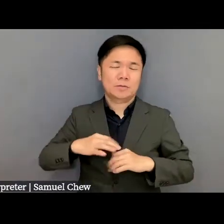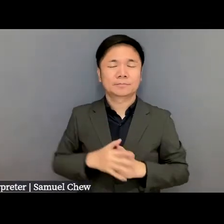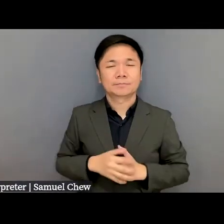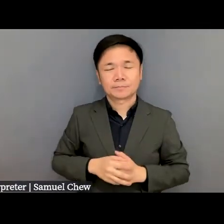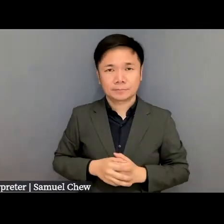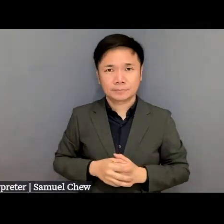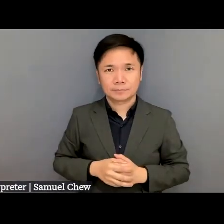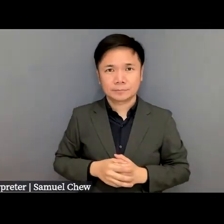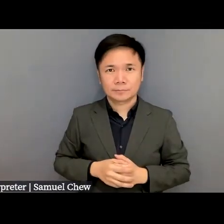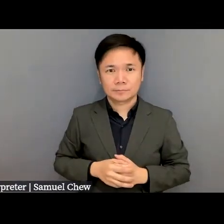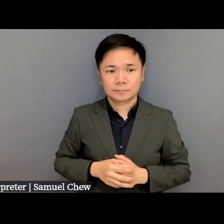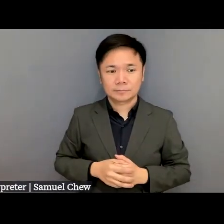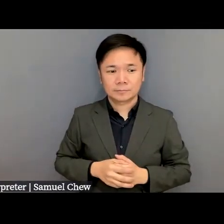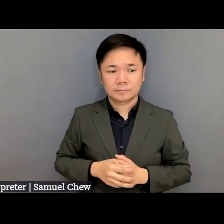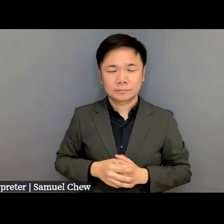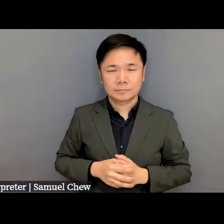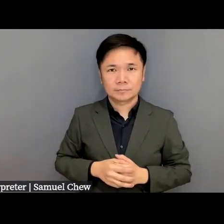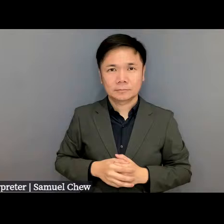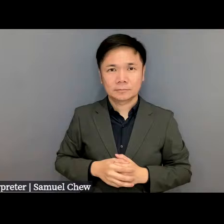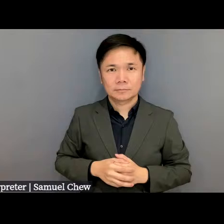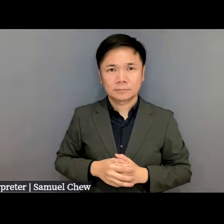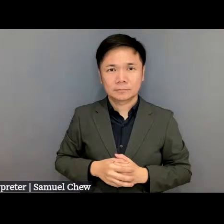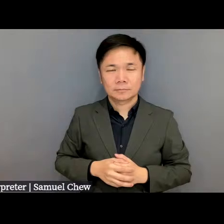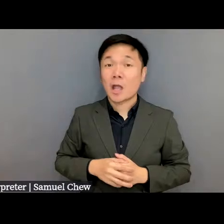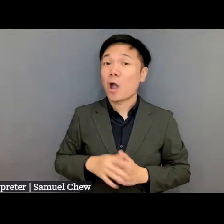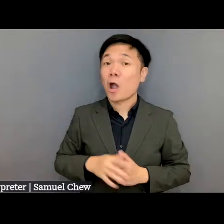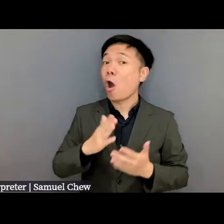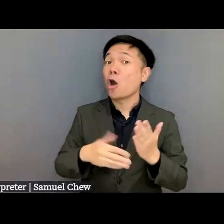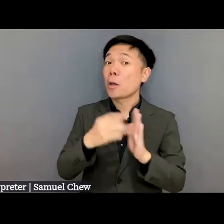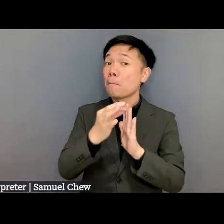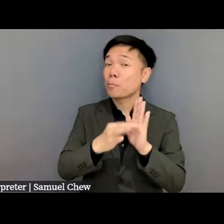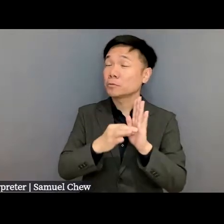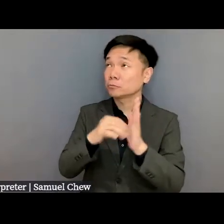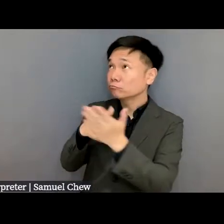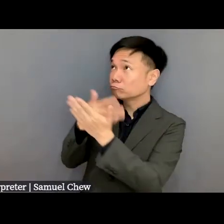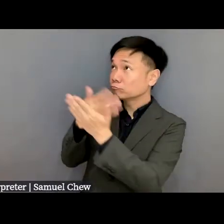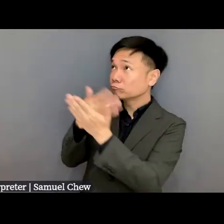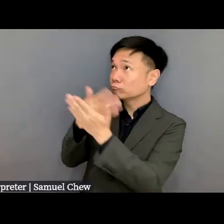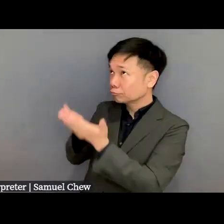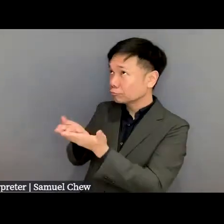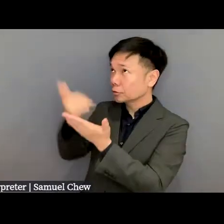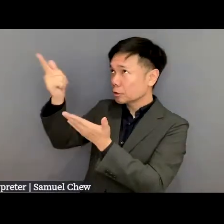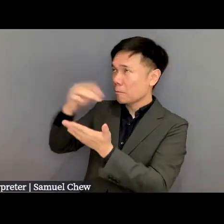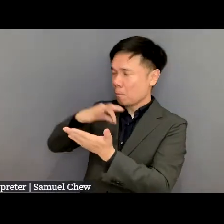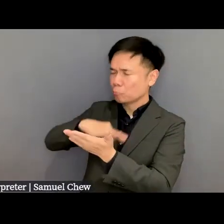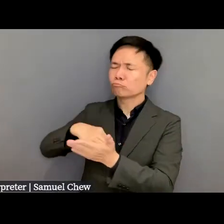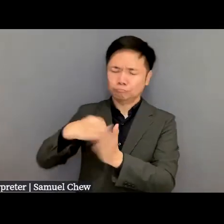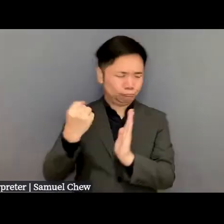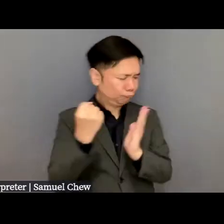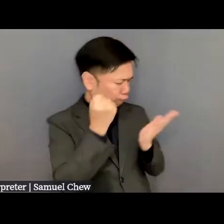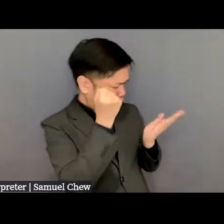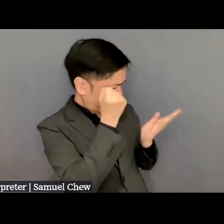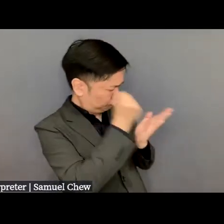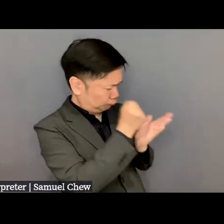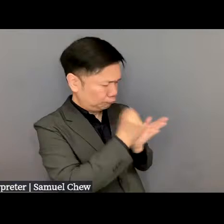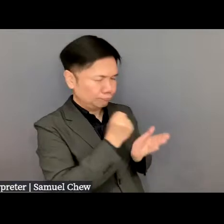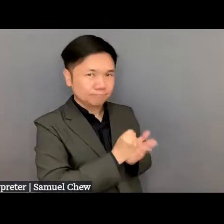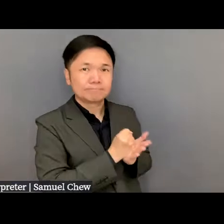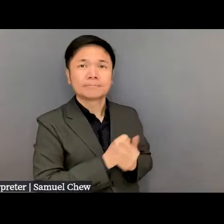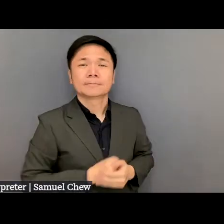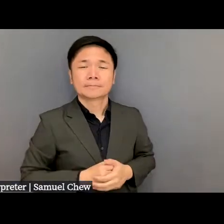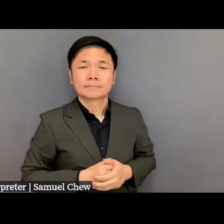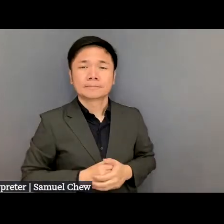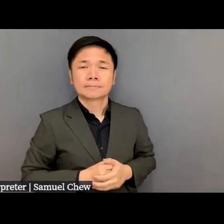Those policies that we propose, they usually accept. And the policies, that we try to do a kind of like